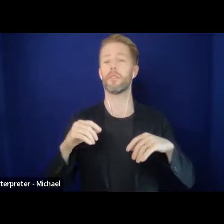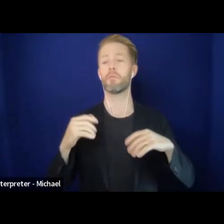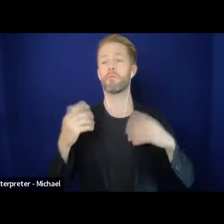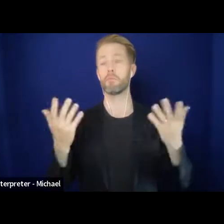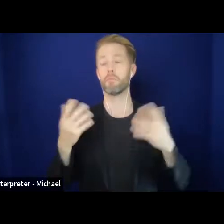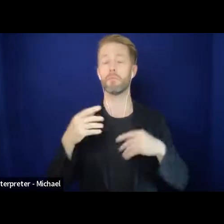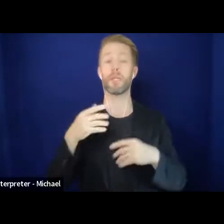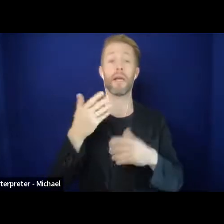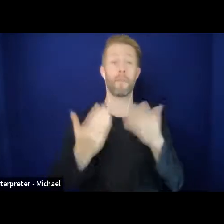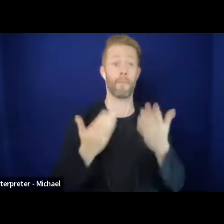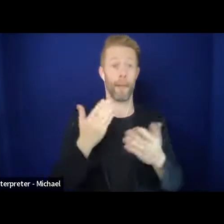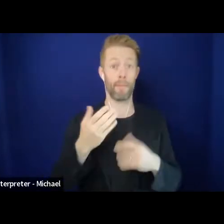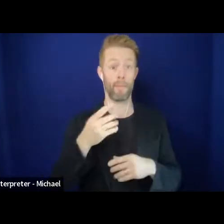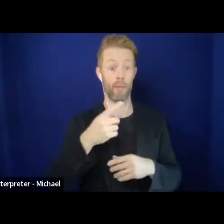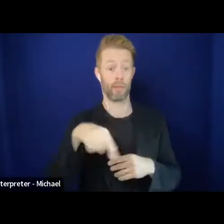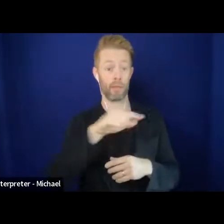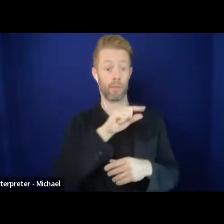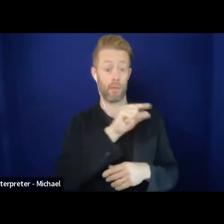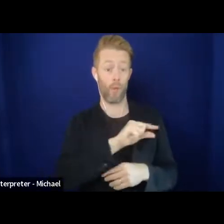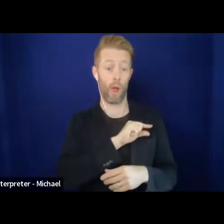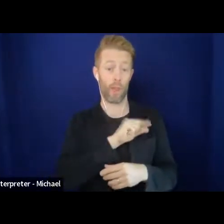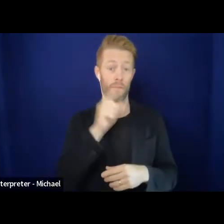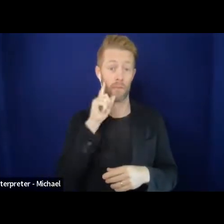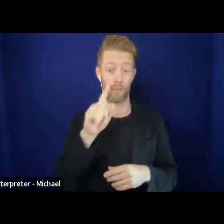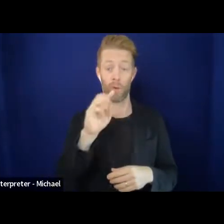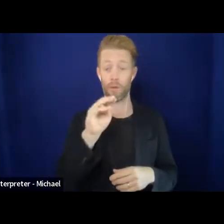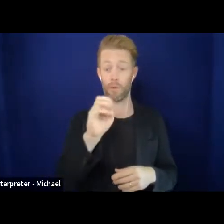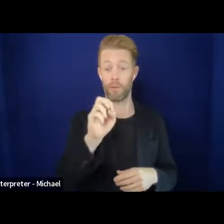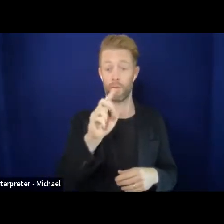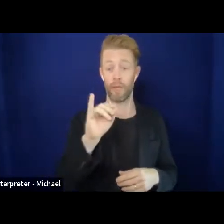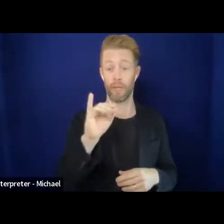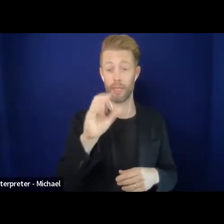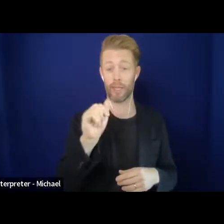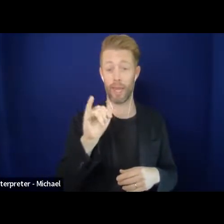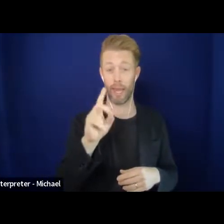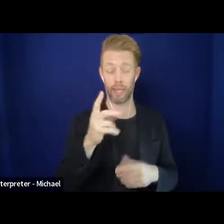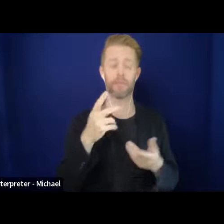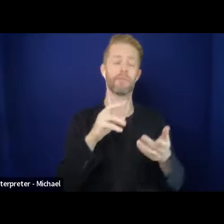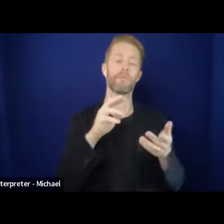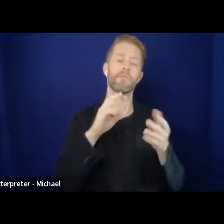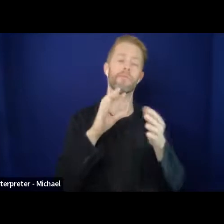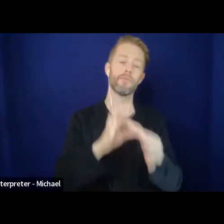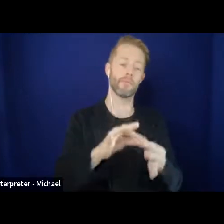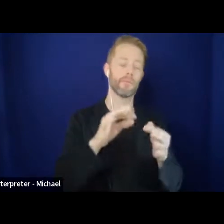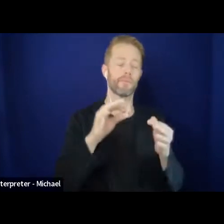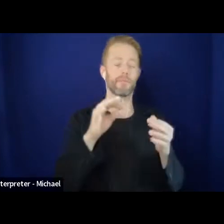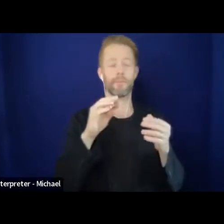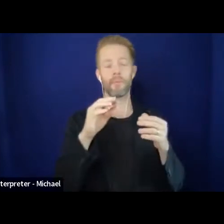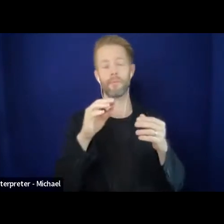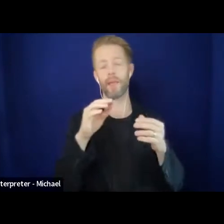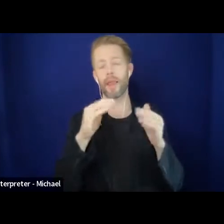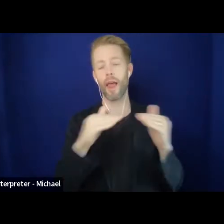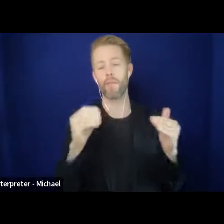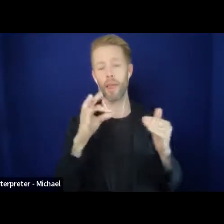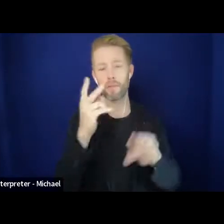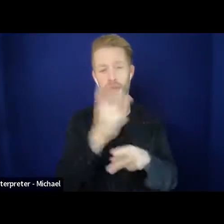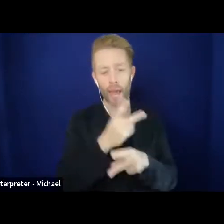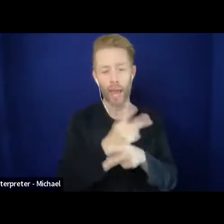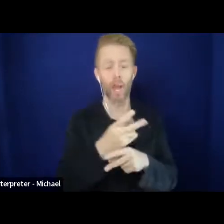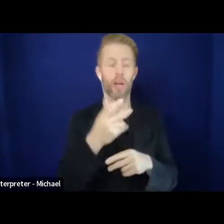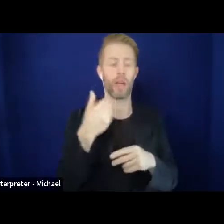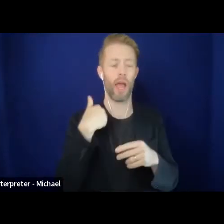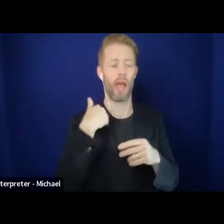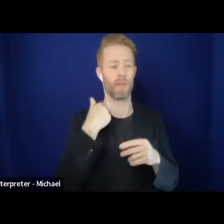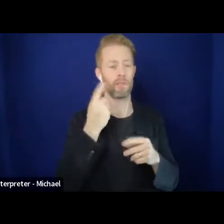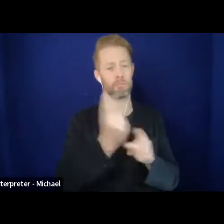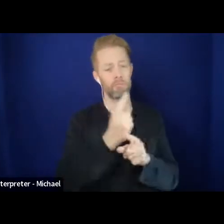qualify for the Medicaid program, they meet the level of care, they have an appropriate number of personal care aid services that